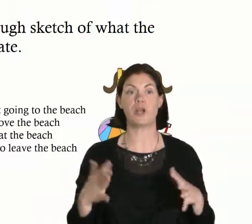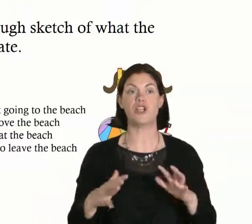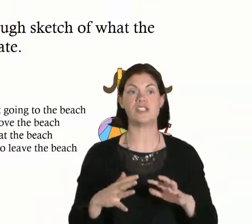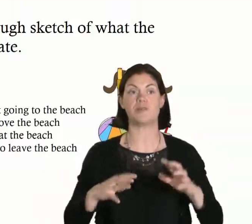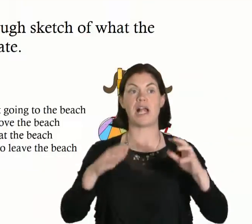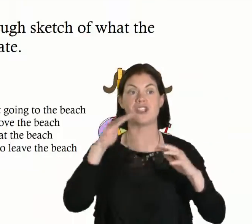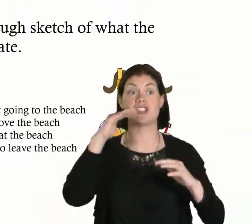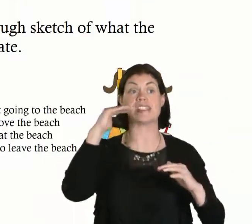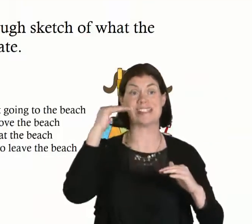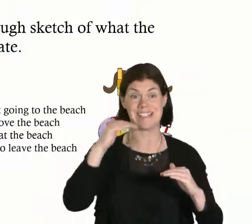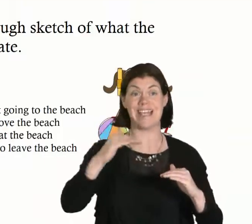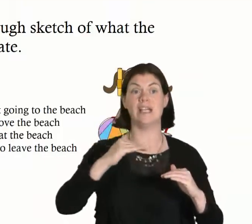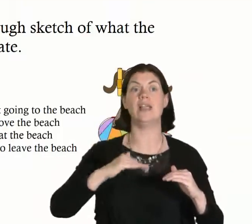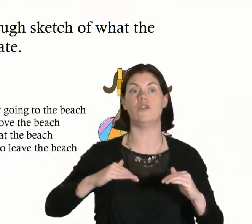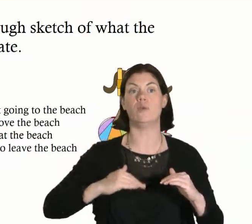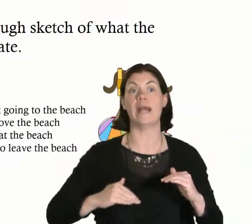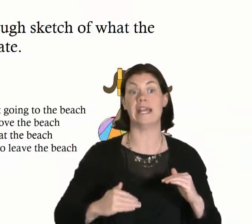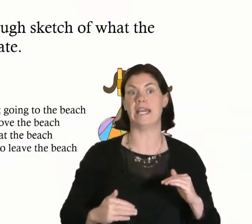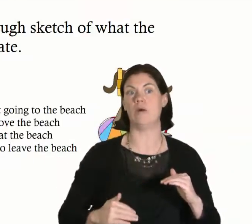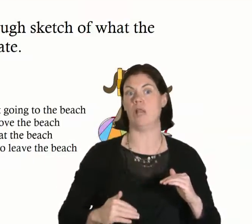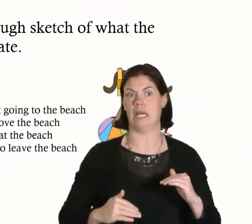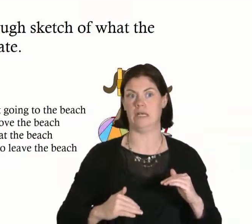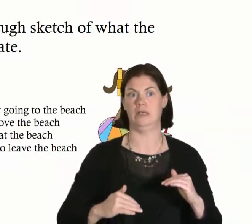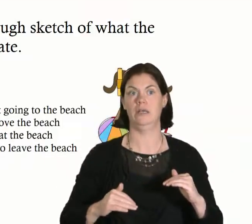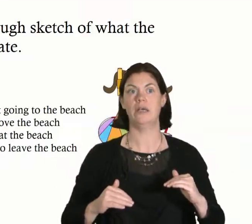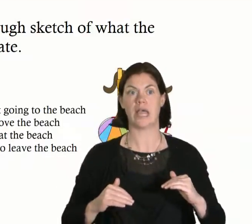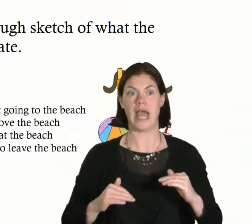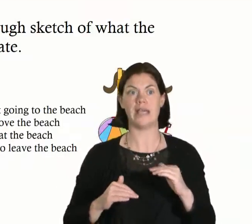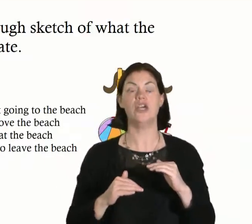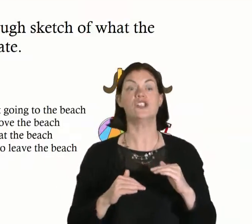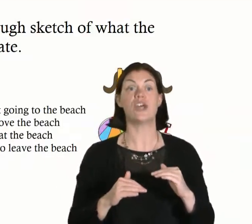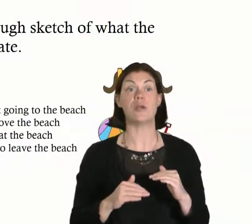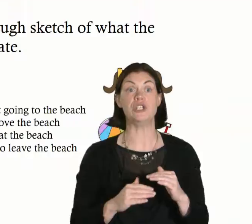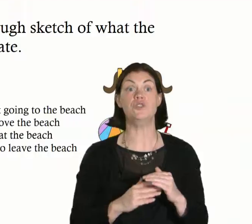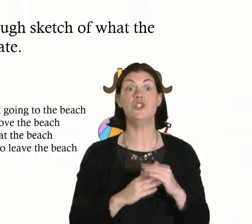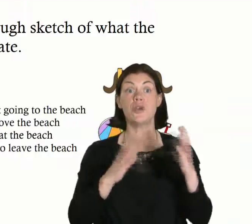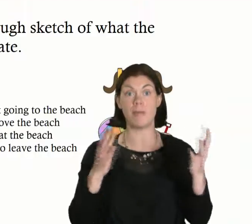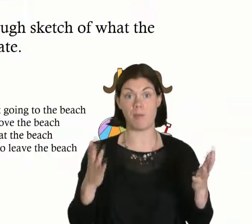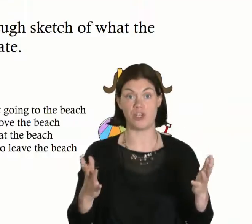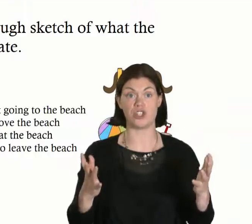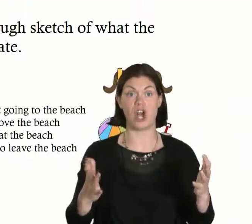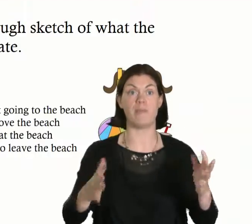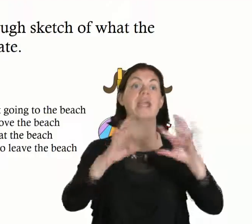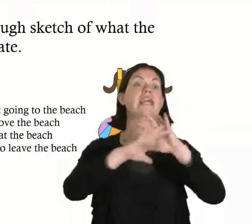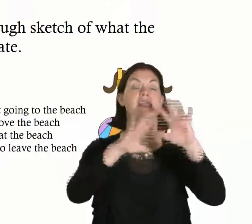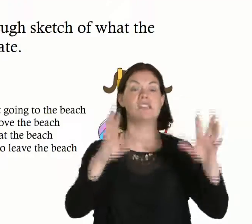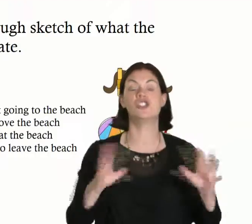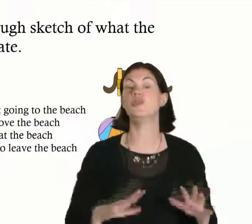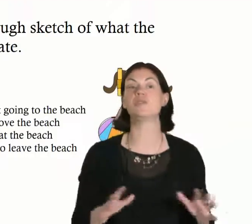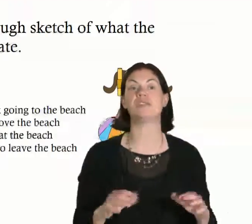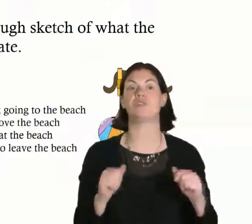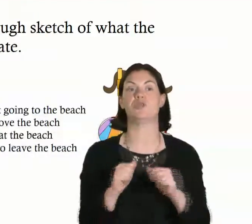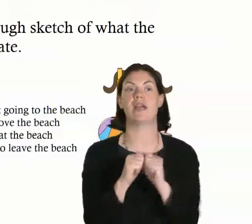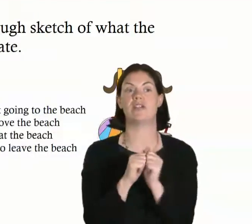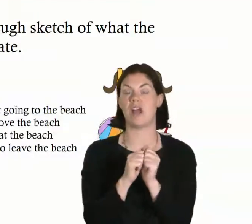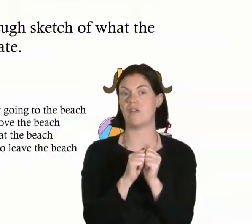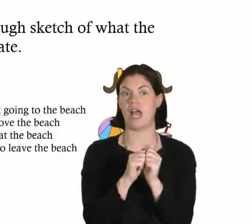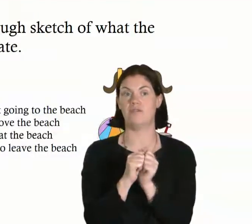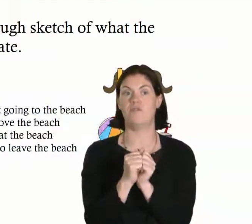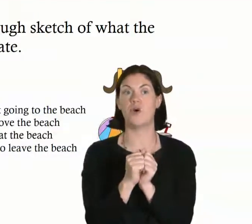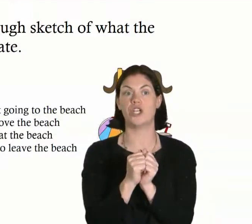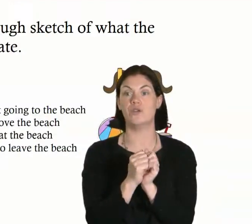just want you guys to practice the skill of writing an outline. Okay? So that when you do come up with your topic, it's super simple to write